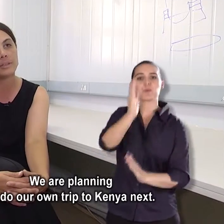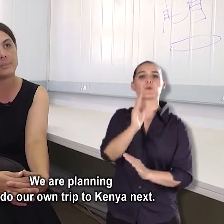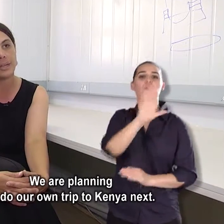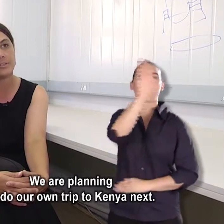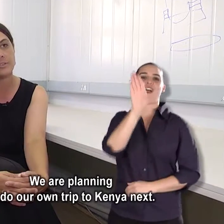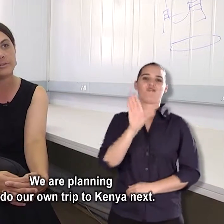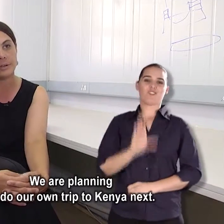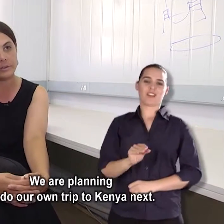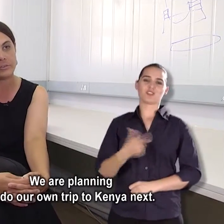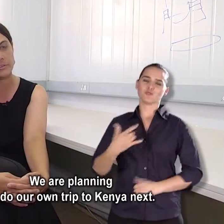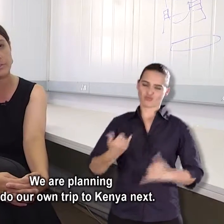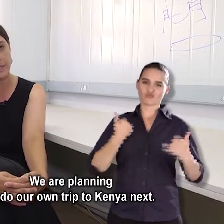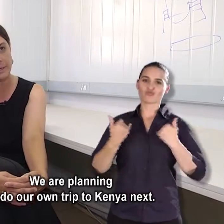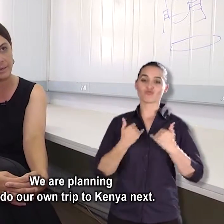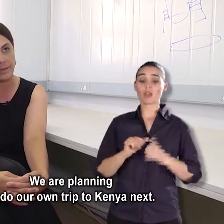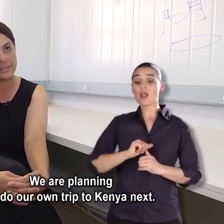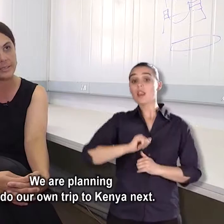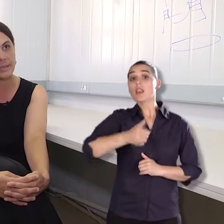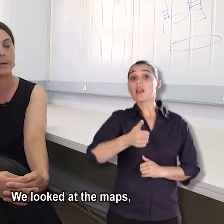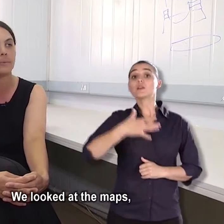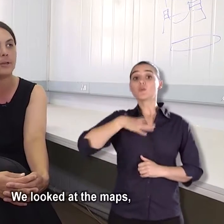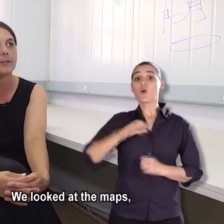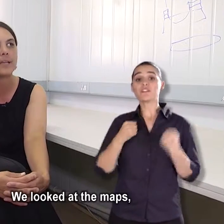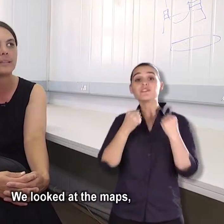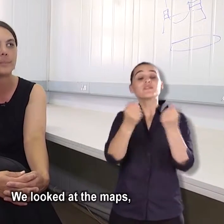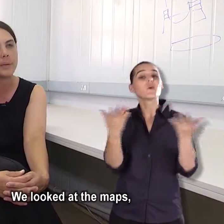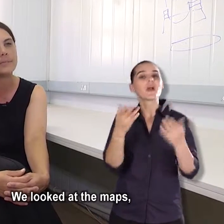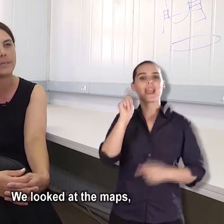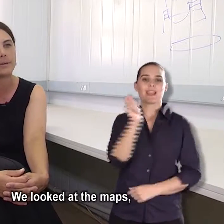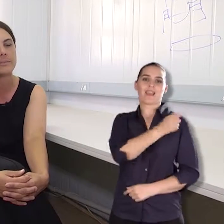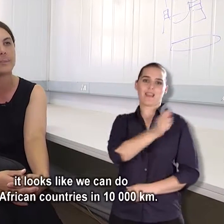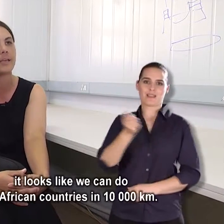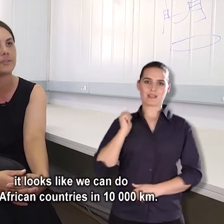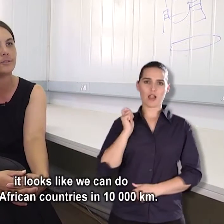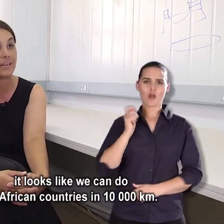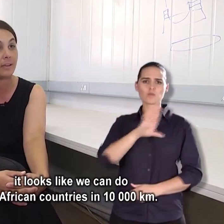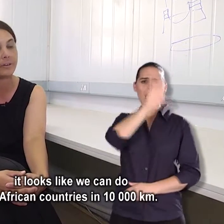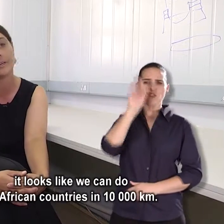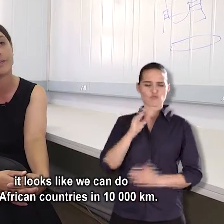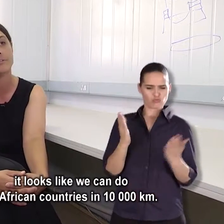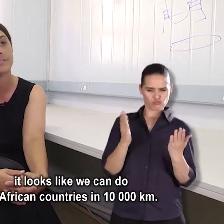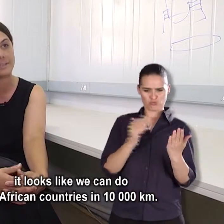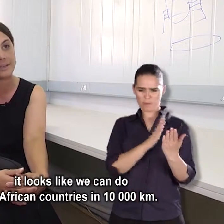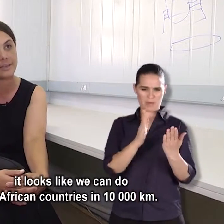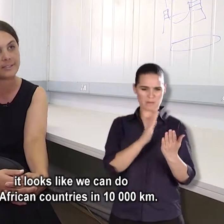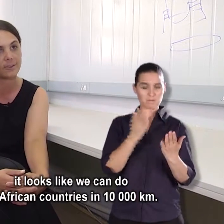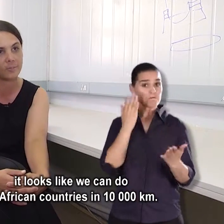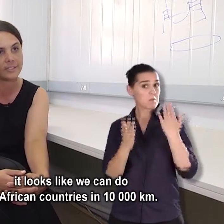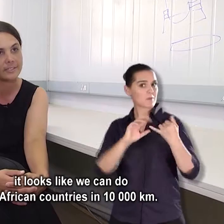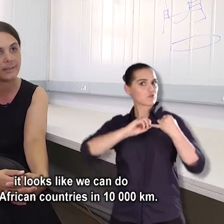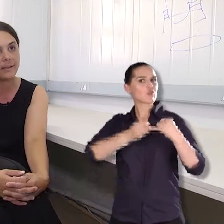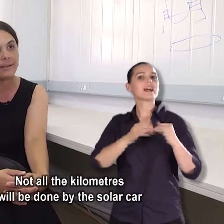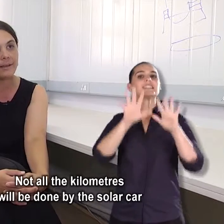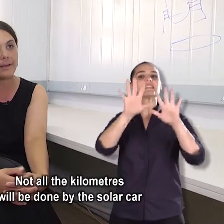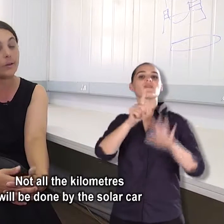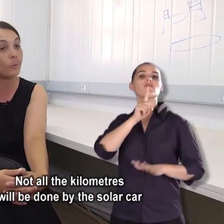putting together a plan to do our own trip to Kenya next. We looked at the maps, and it looks like we can do 10 African countries and 10,000